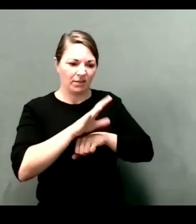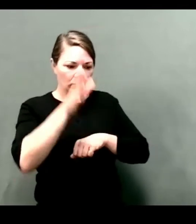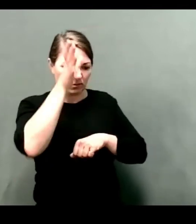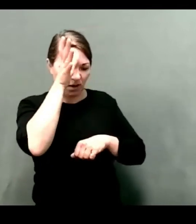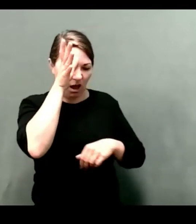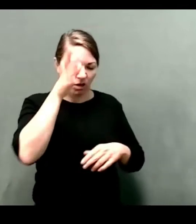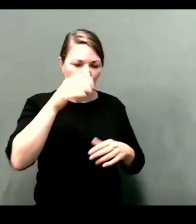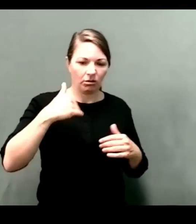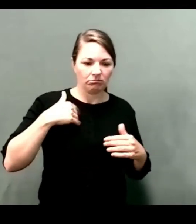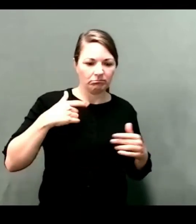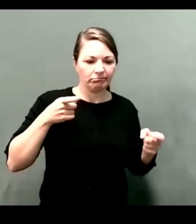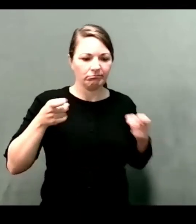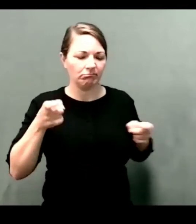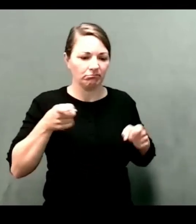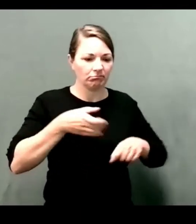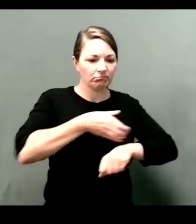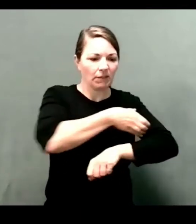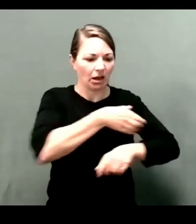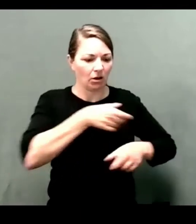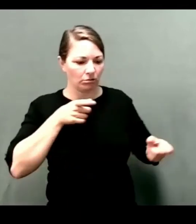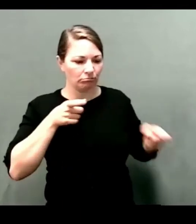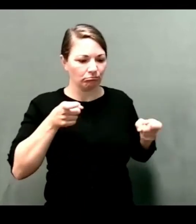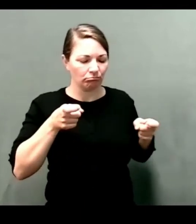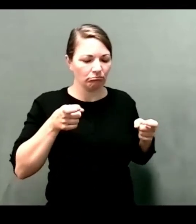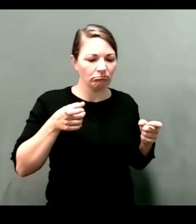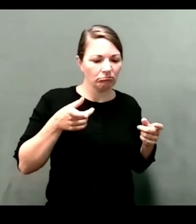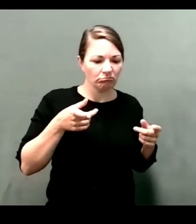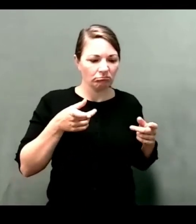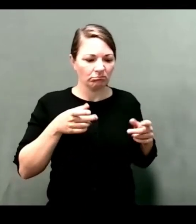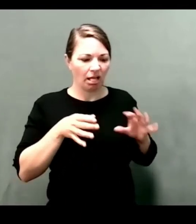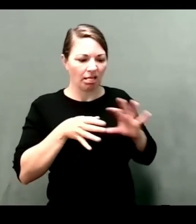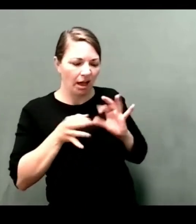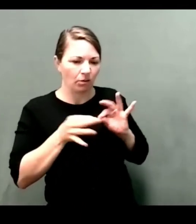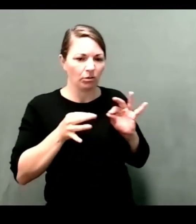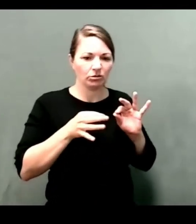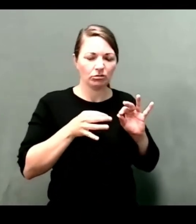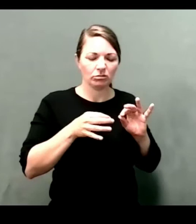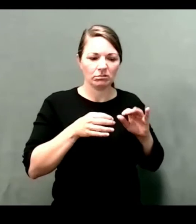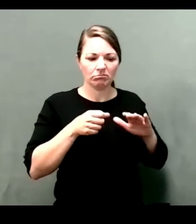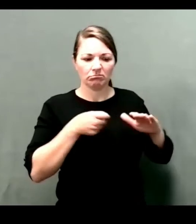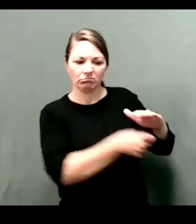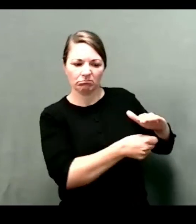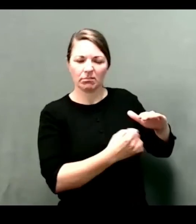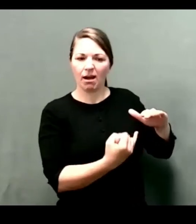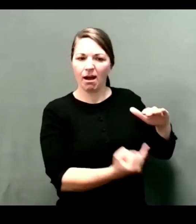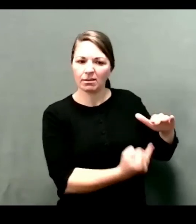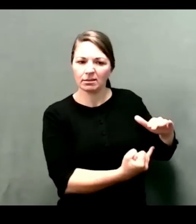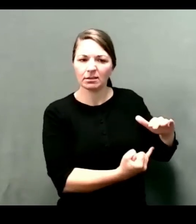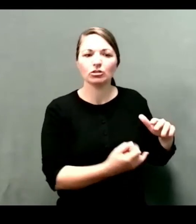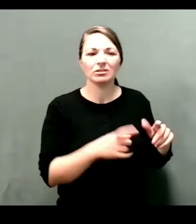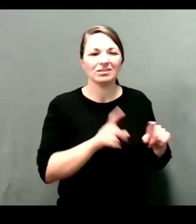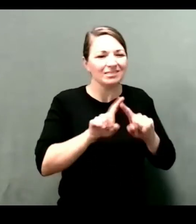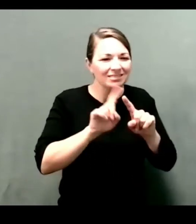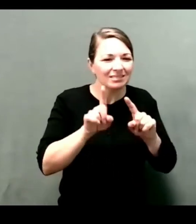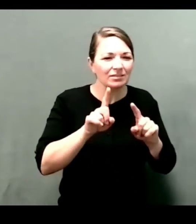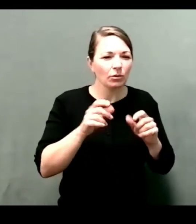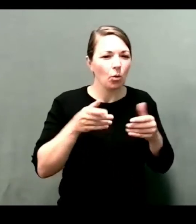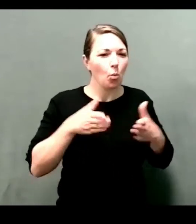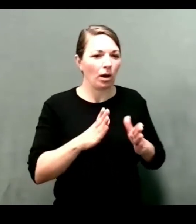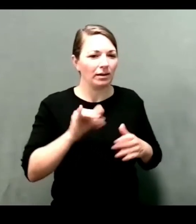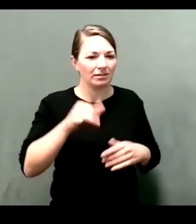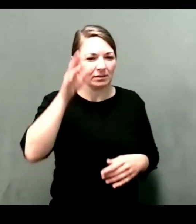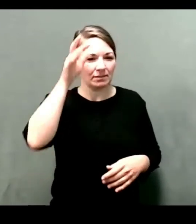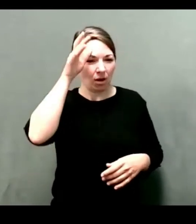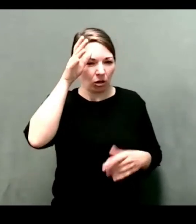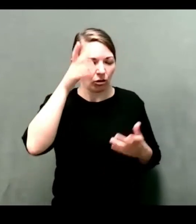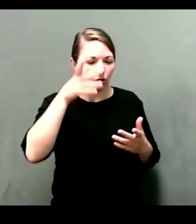used power, used control, used language, used isolation, different tactics like that would be attached